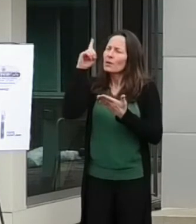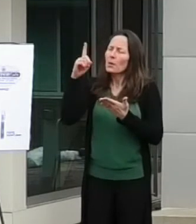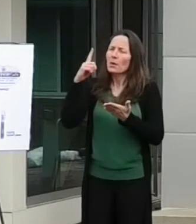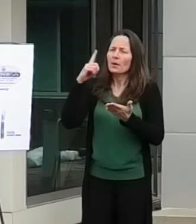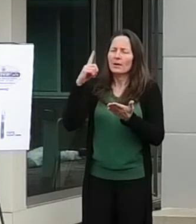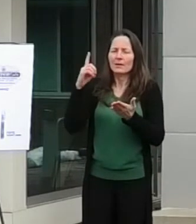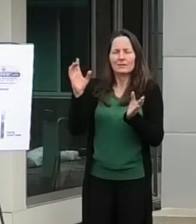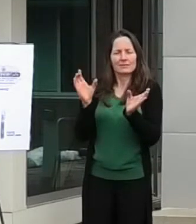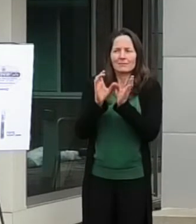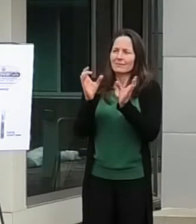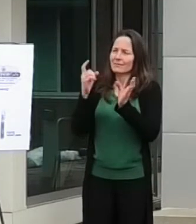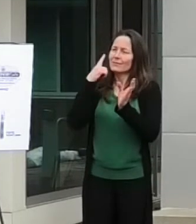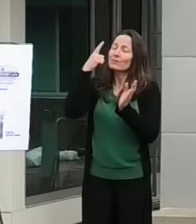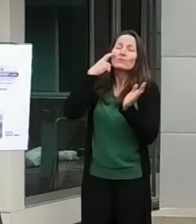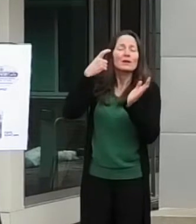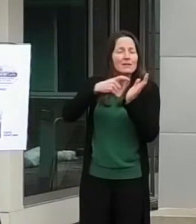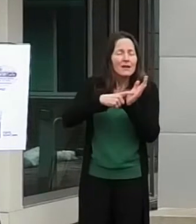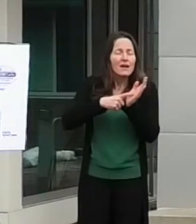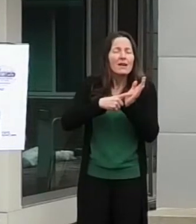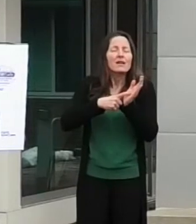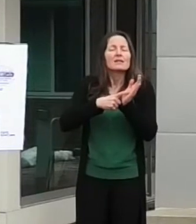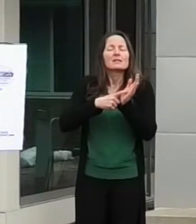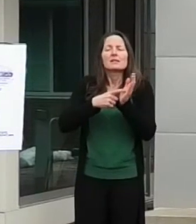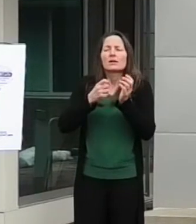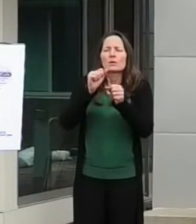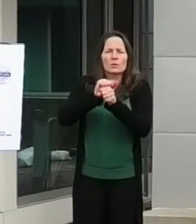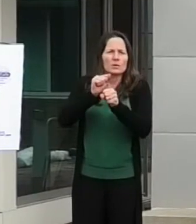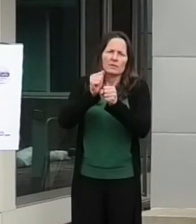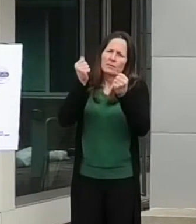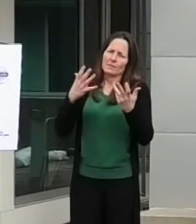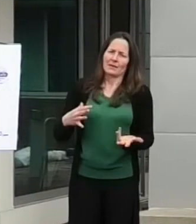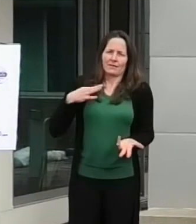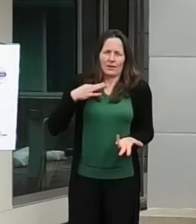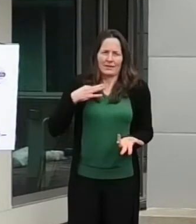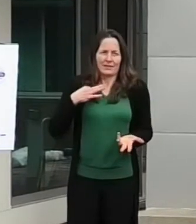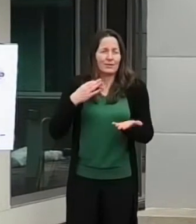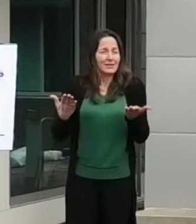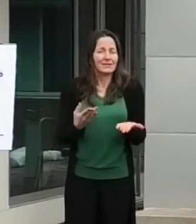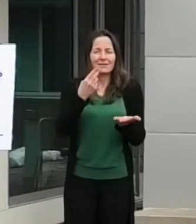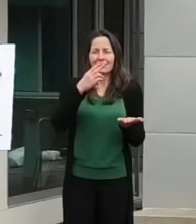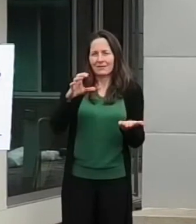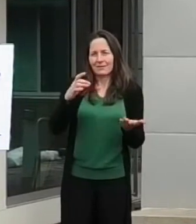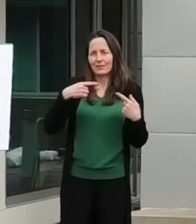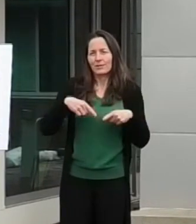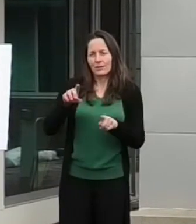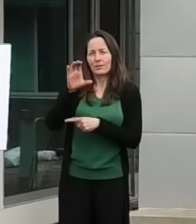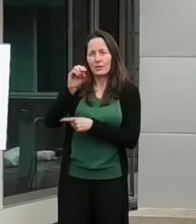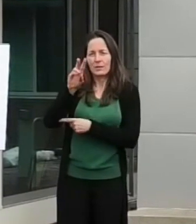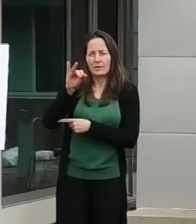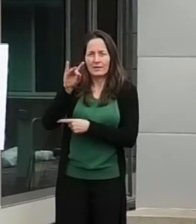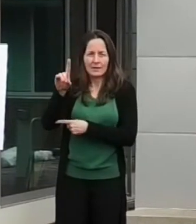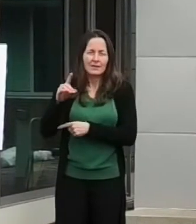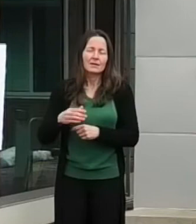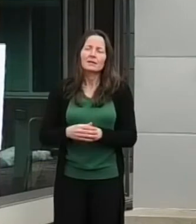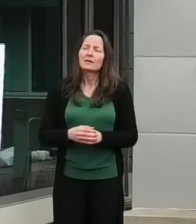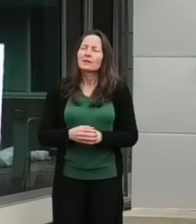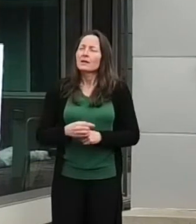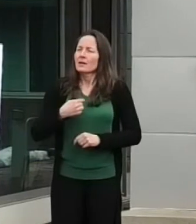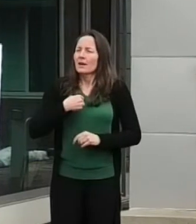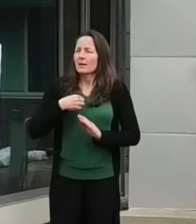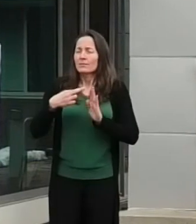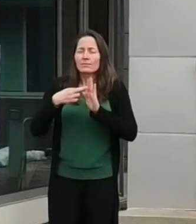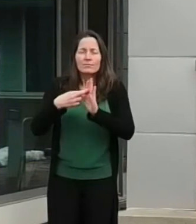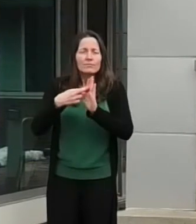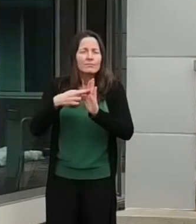the efforts of so many volunteers in Howard County during these COVID times. I represent and aim to